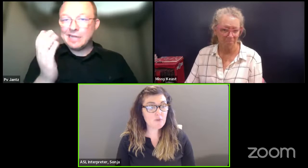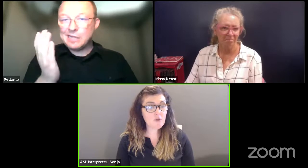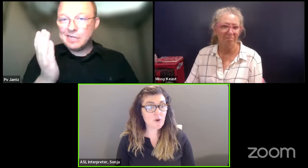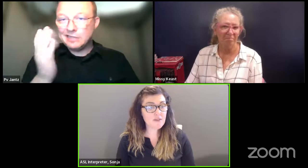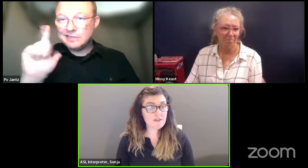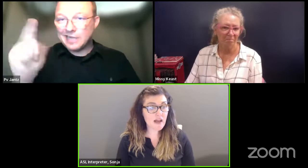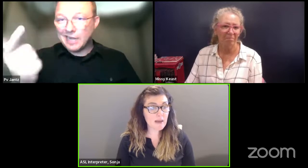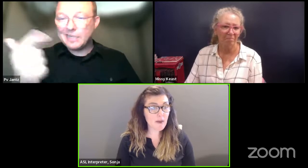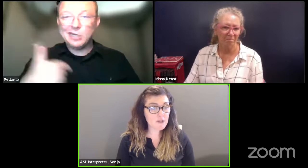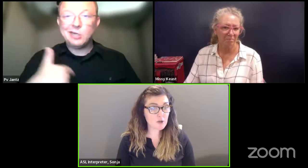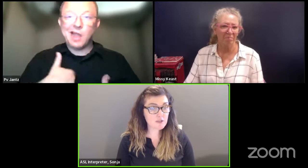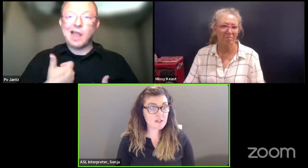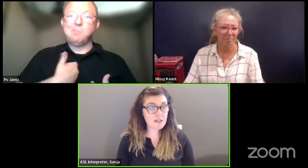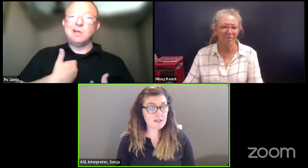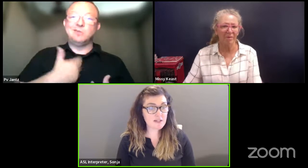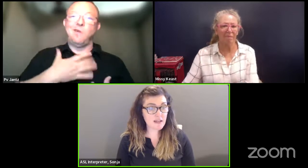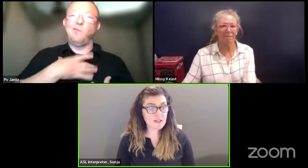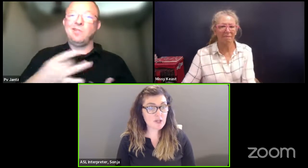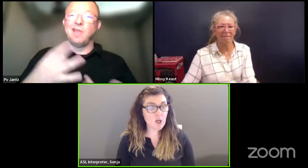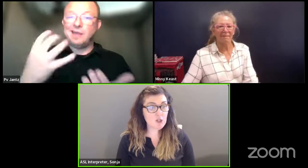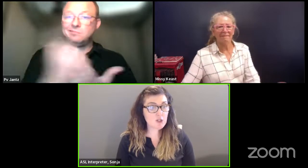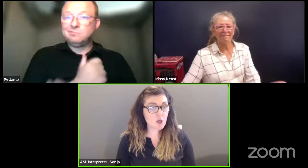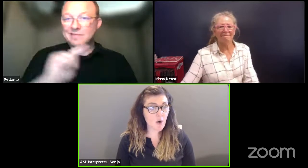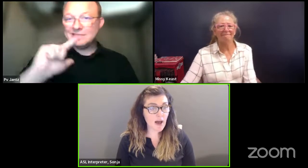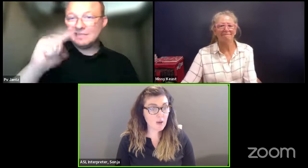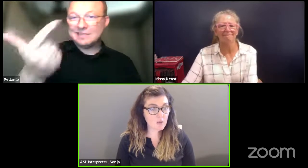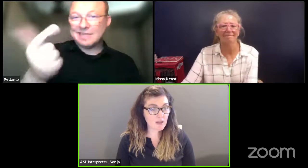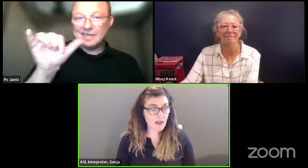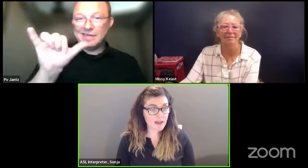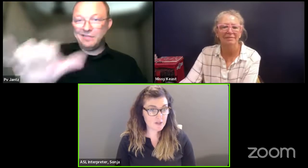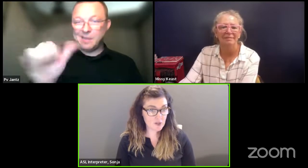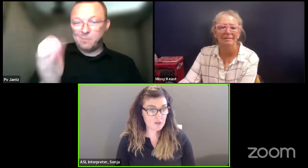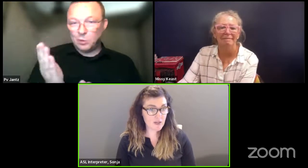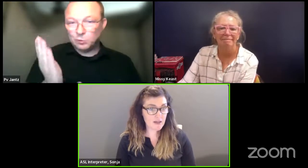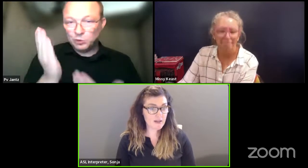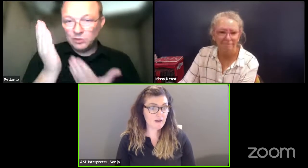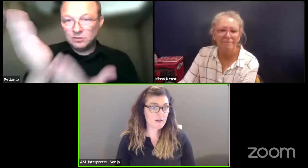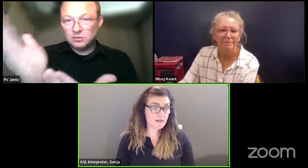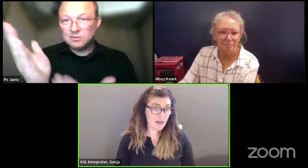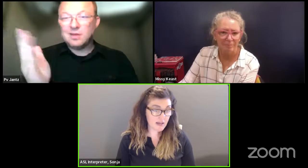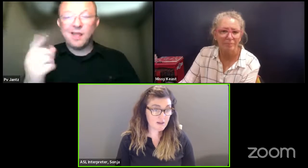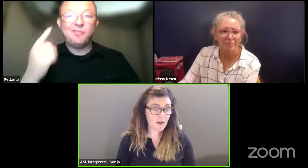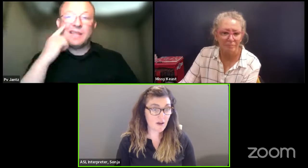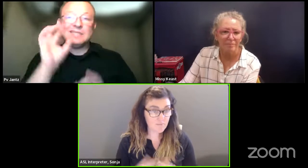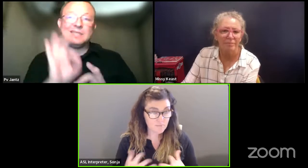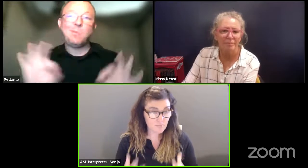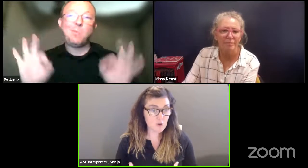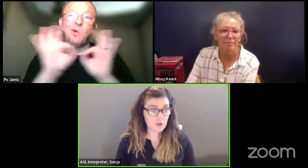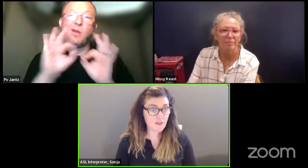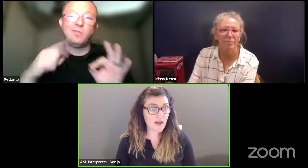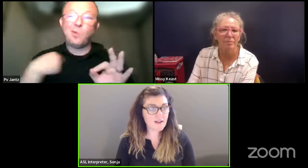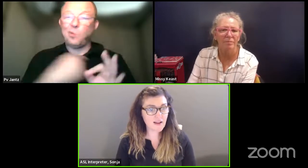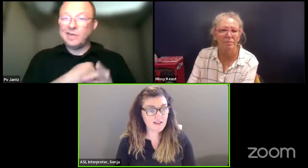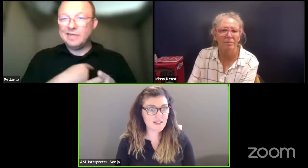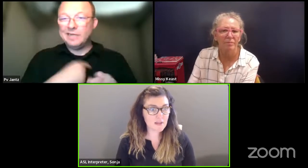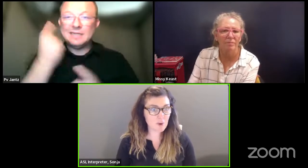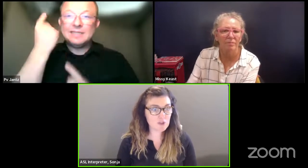Okay, so at this time, I don't see a second. So I would like to take a second